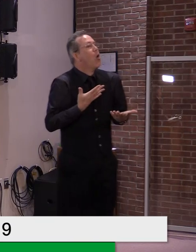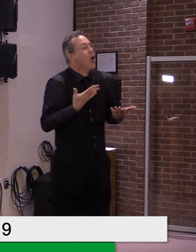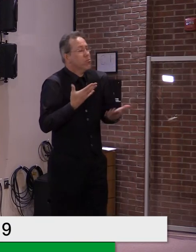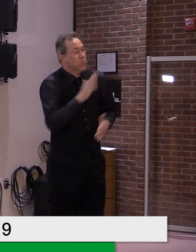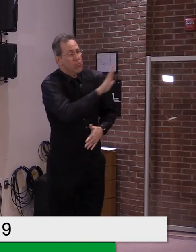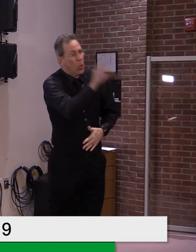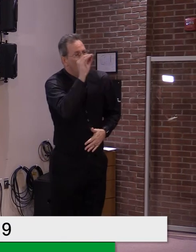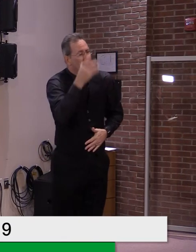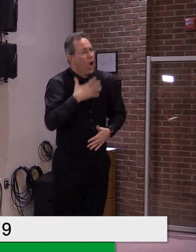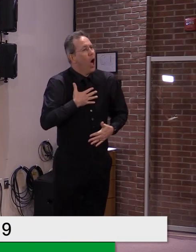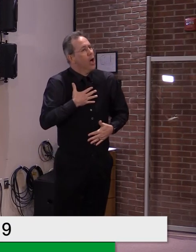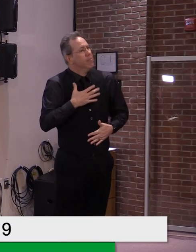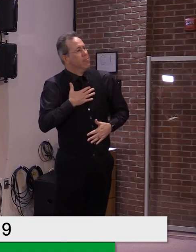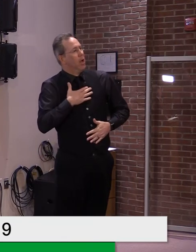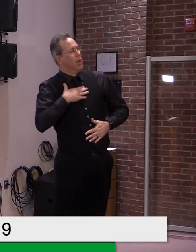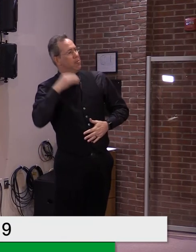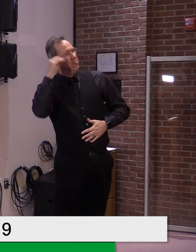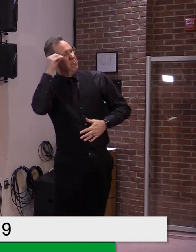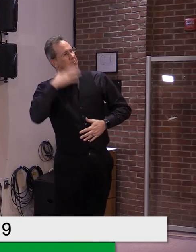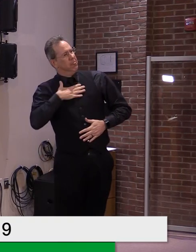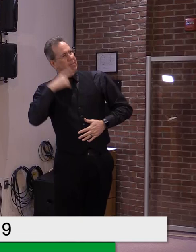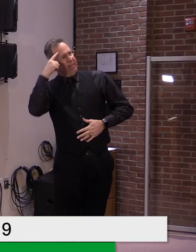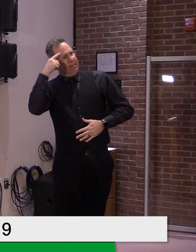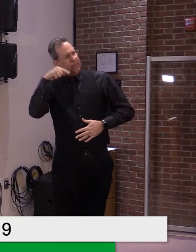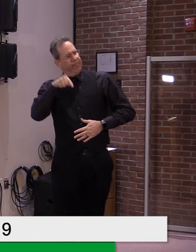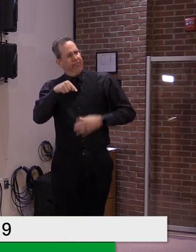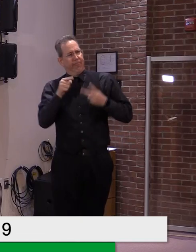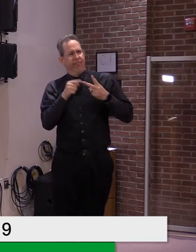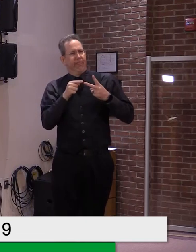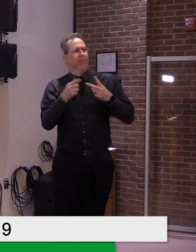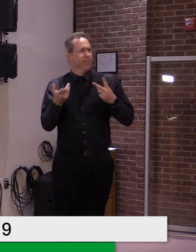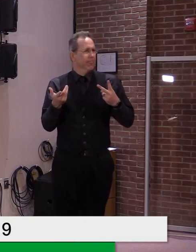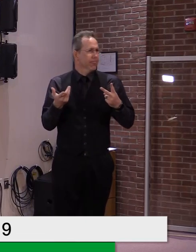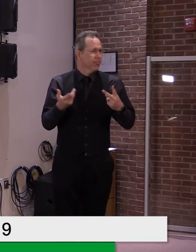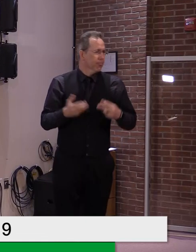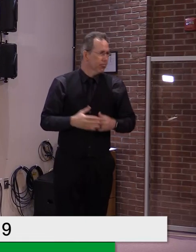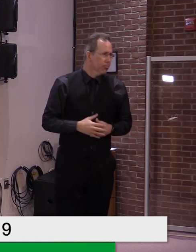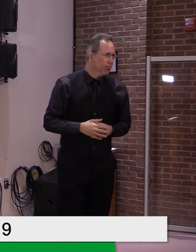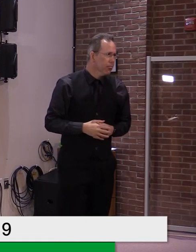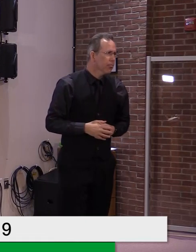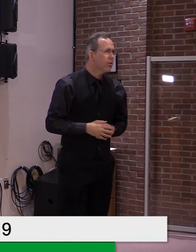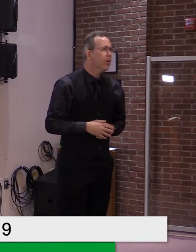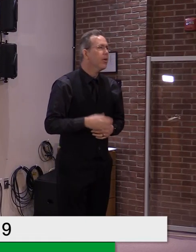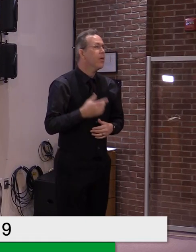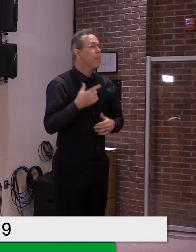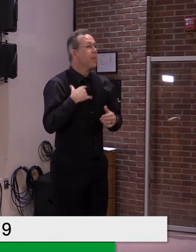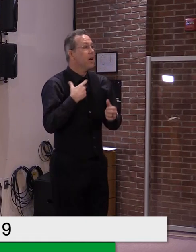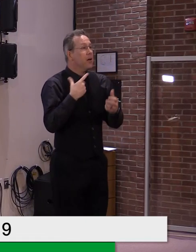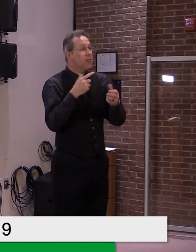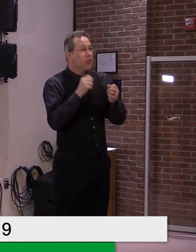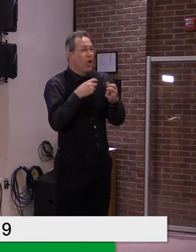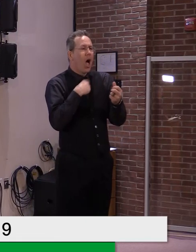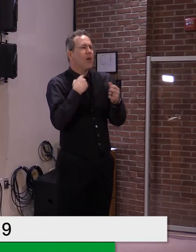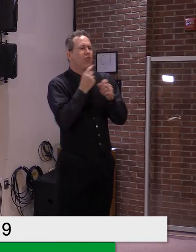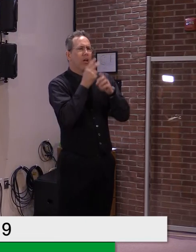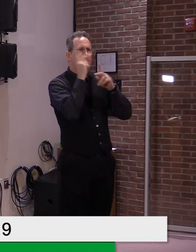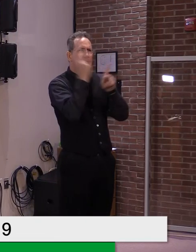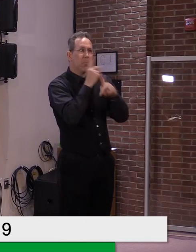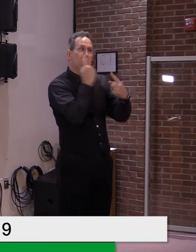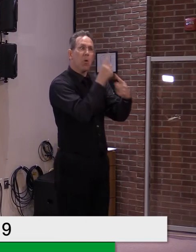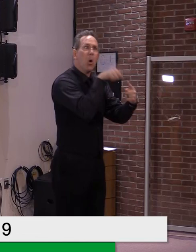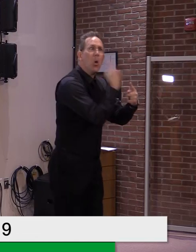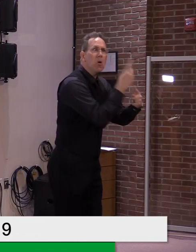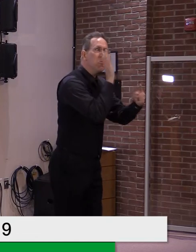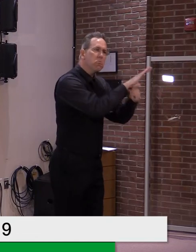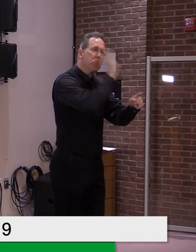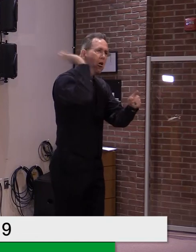doing and looking at the various avenues out there. And again, I cautioned everyone about this, that